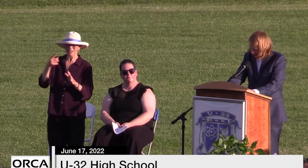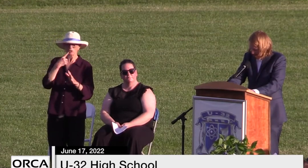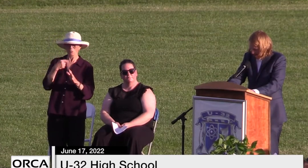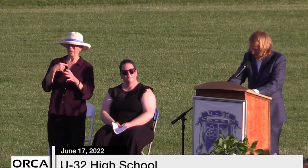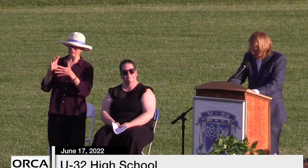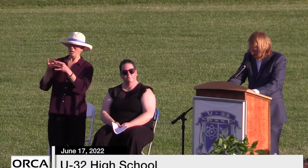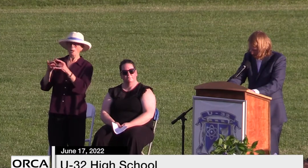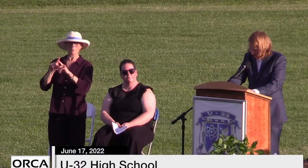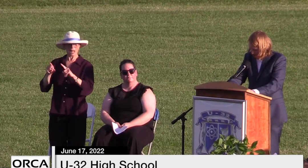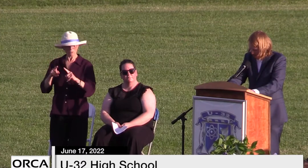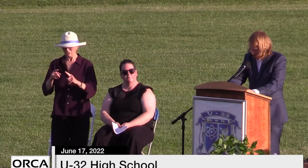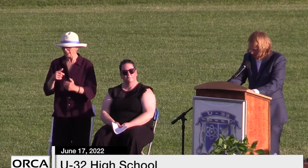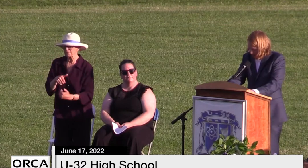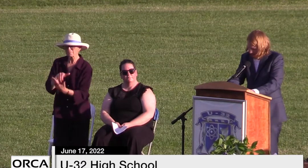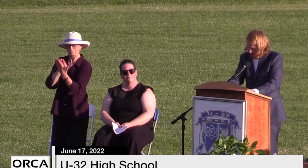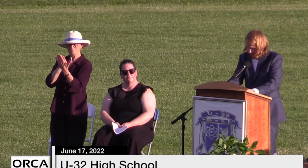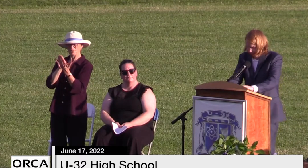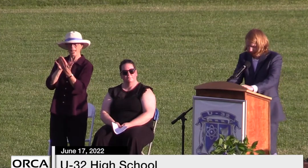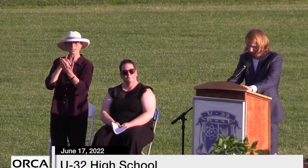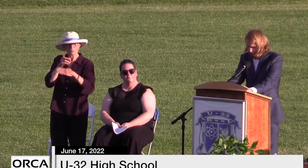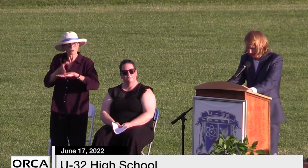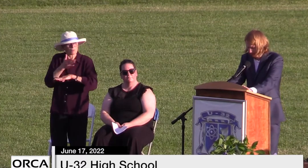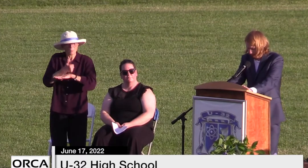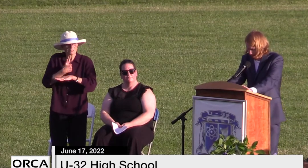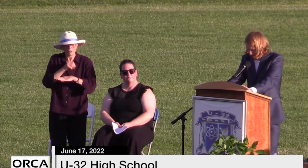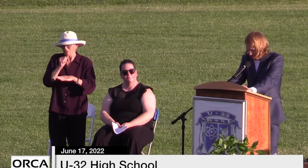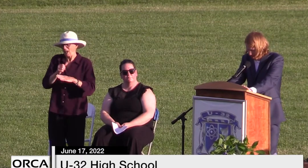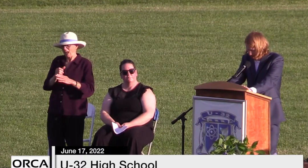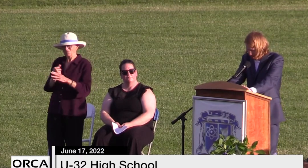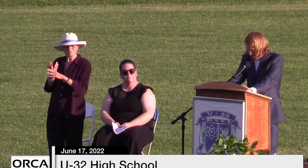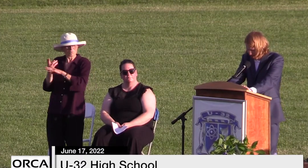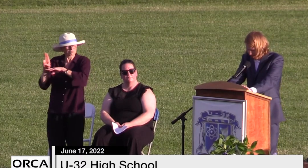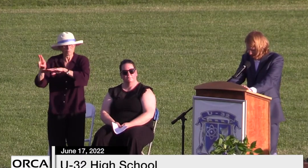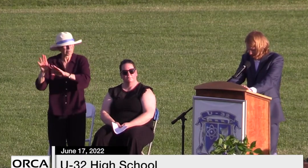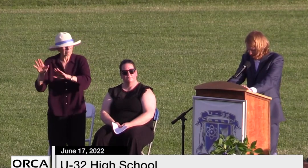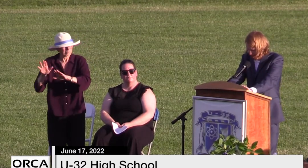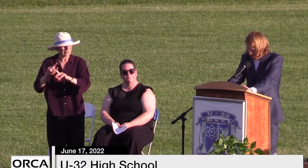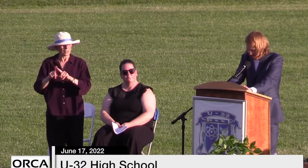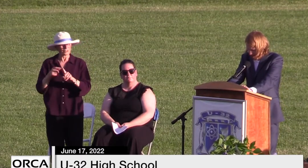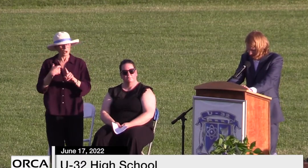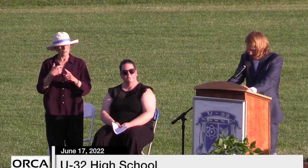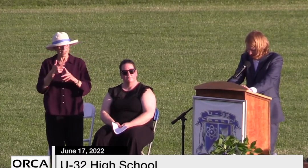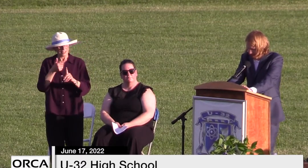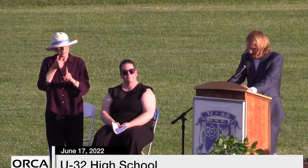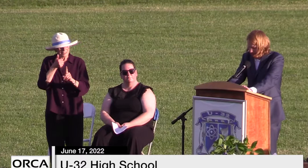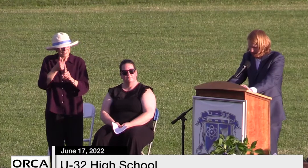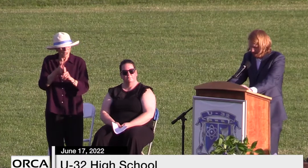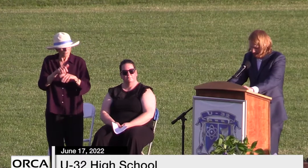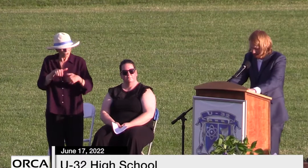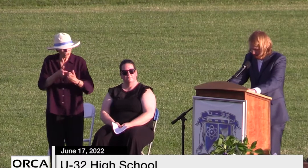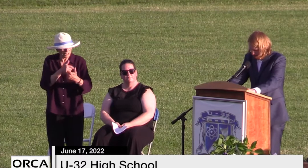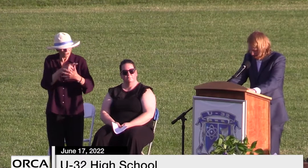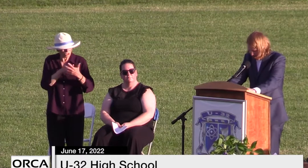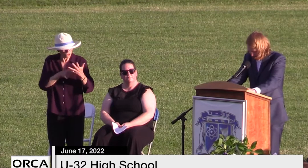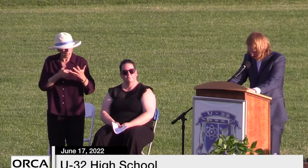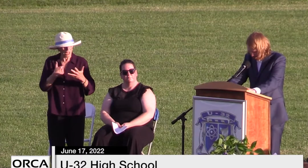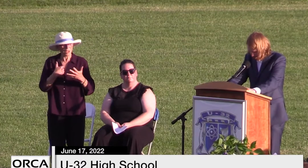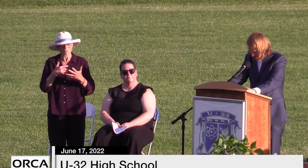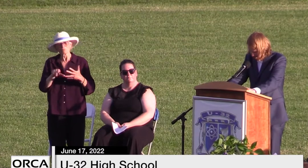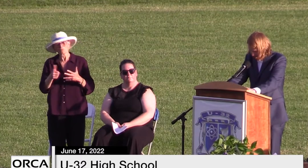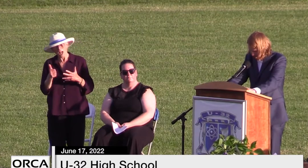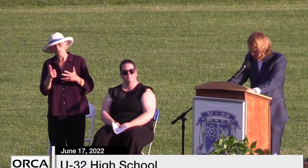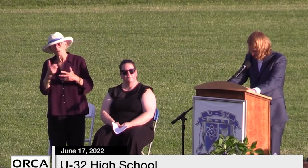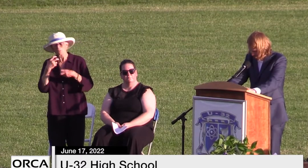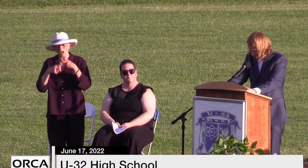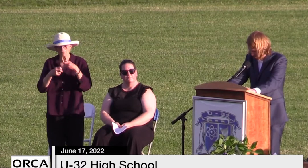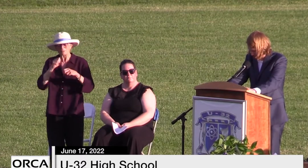faced it head on and made a better version of myself. Along with those moments of self-growth and challenges, I had other bumps and bruises